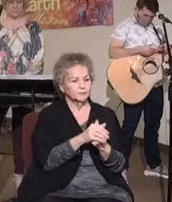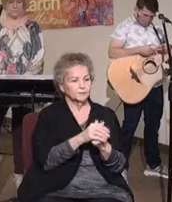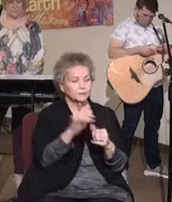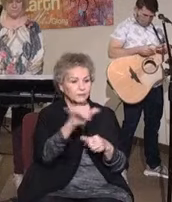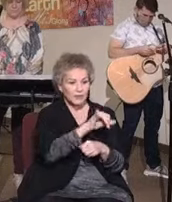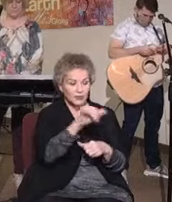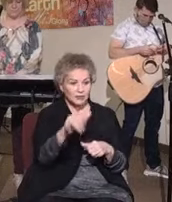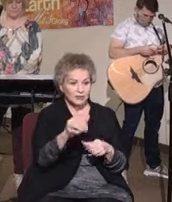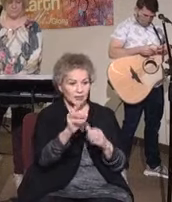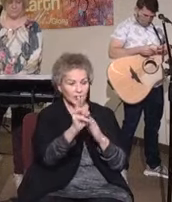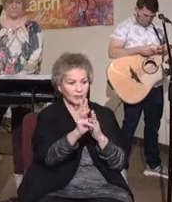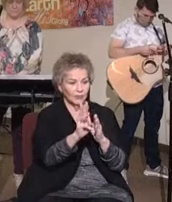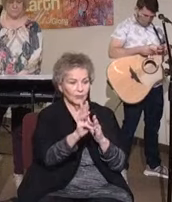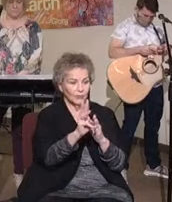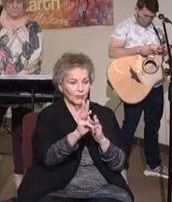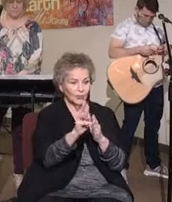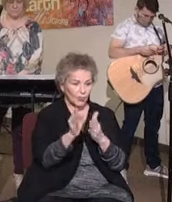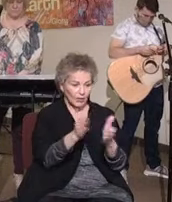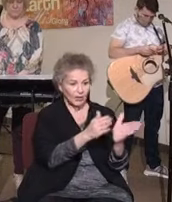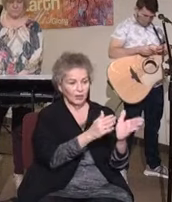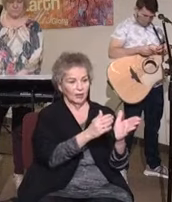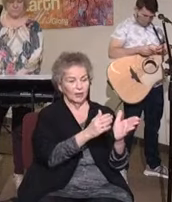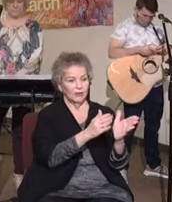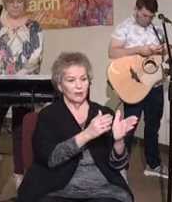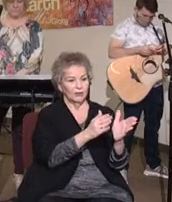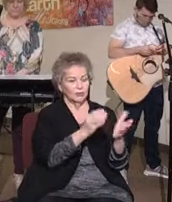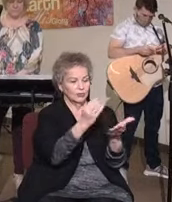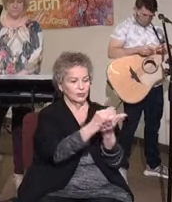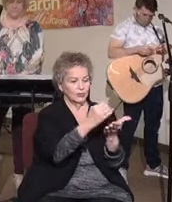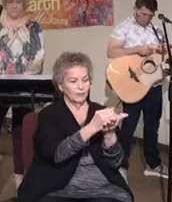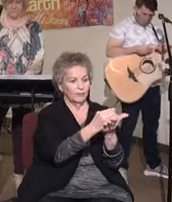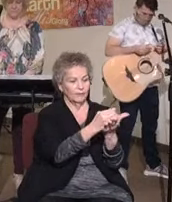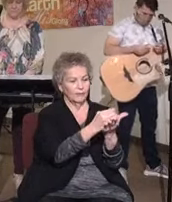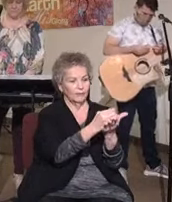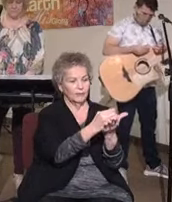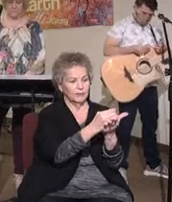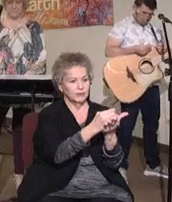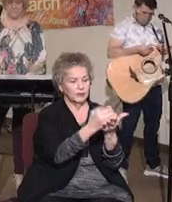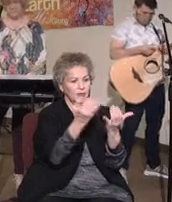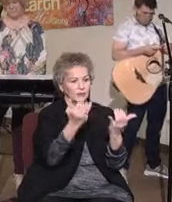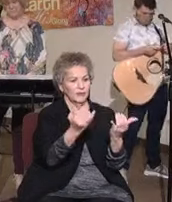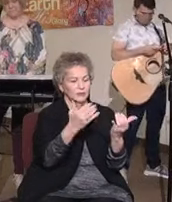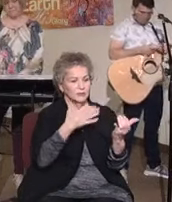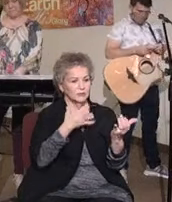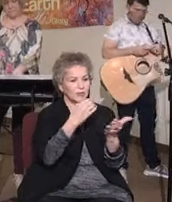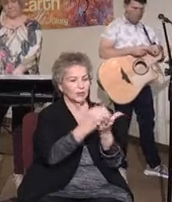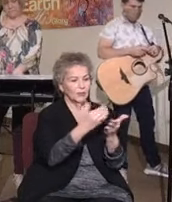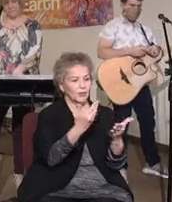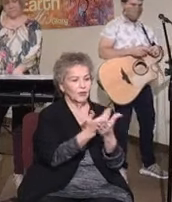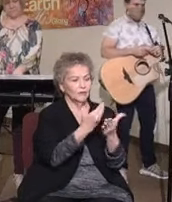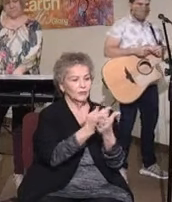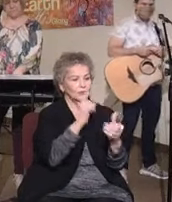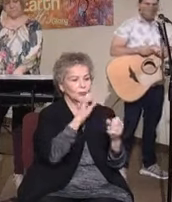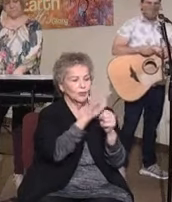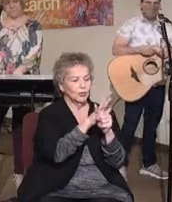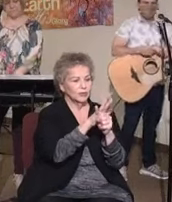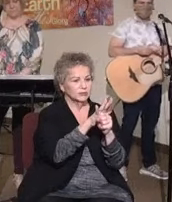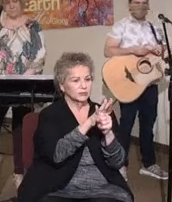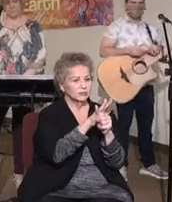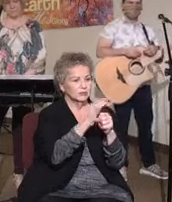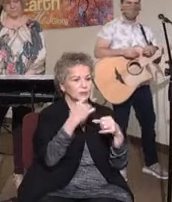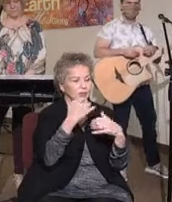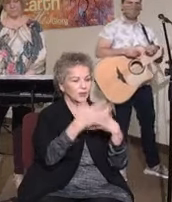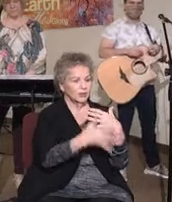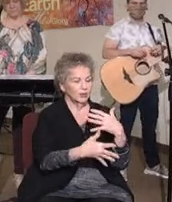the same way, after supper, he took the cup, saying, "This is the cup of the new covenant, in my blood.